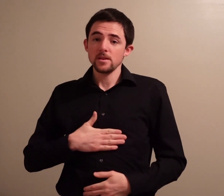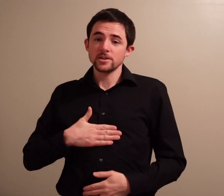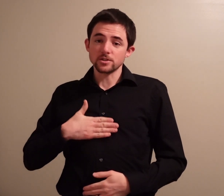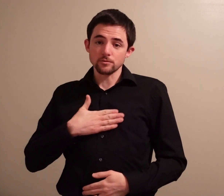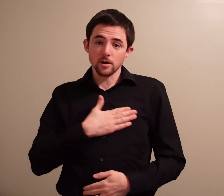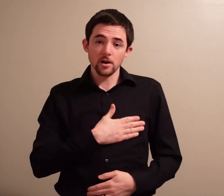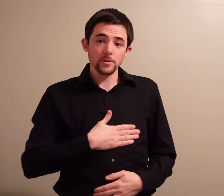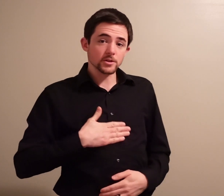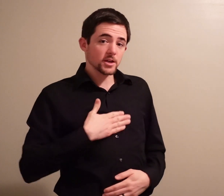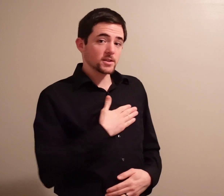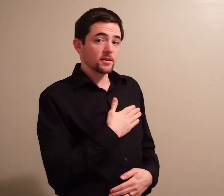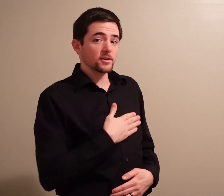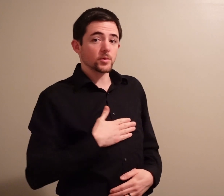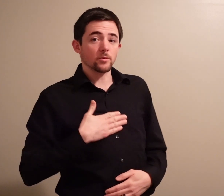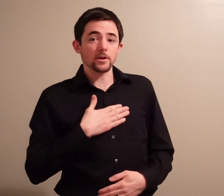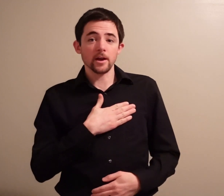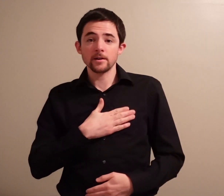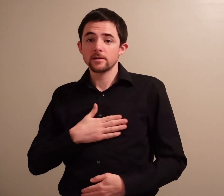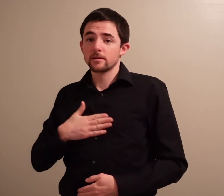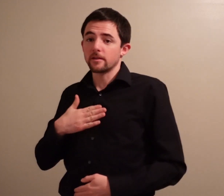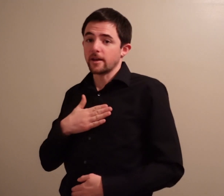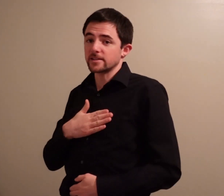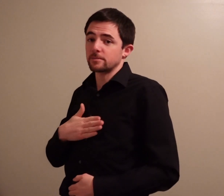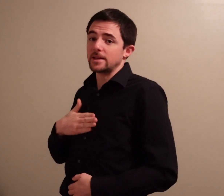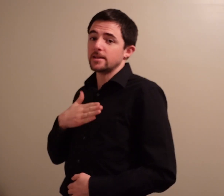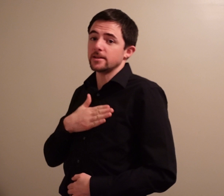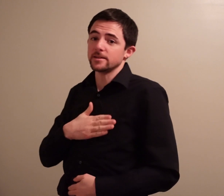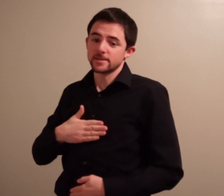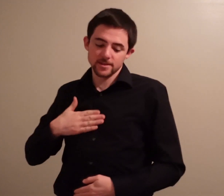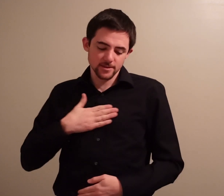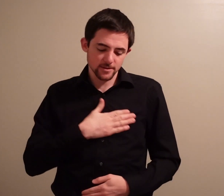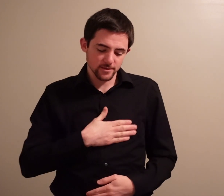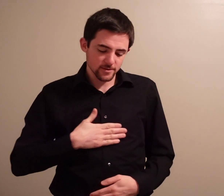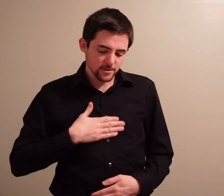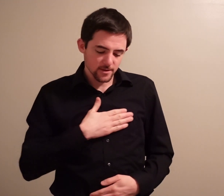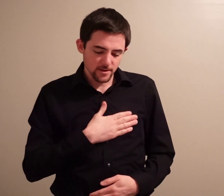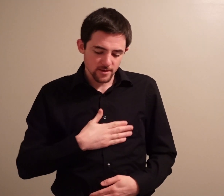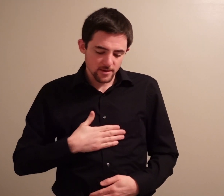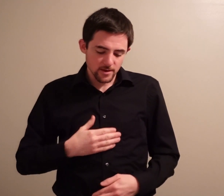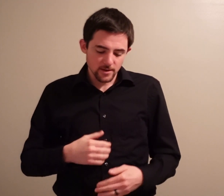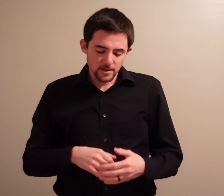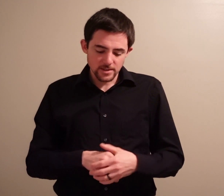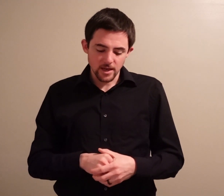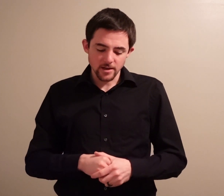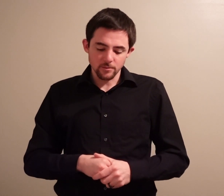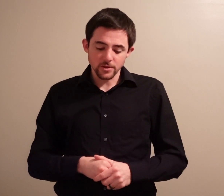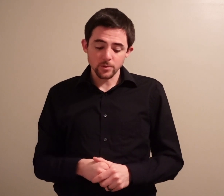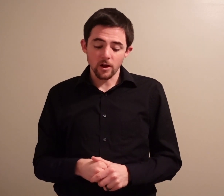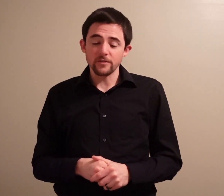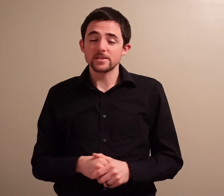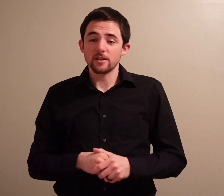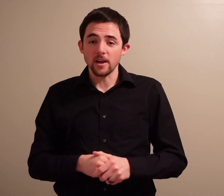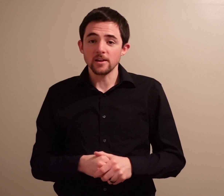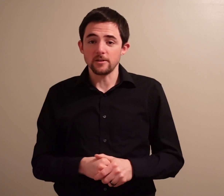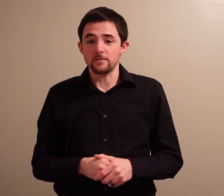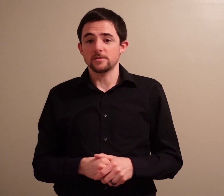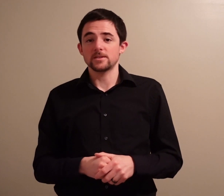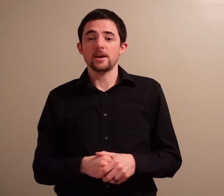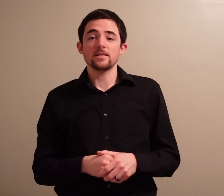Just rub your chest like this with one hand. That's please. Sign number 12 is thank you. To sign thank